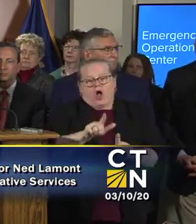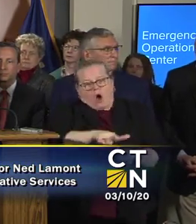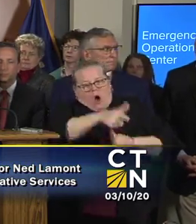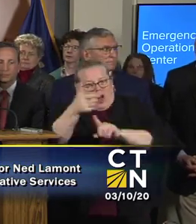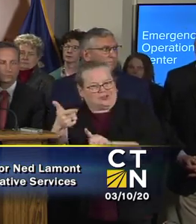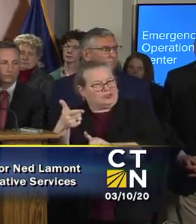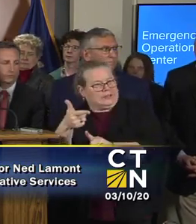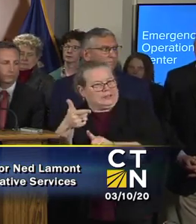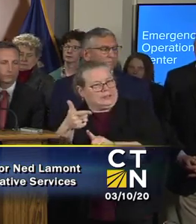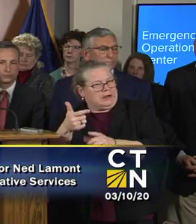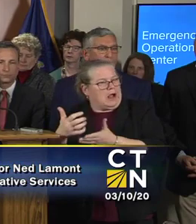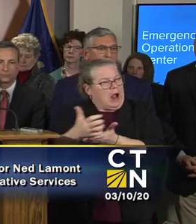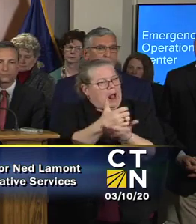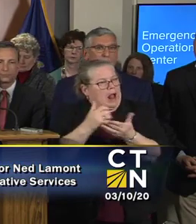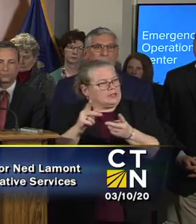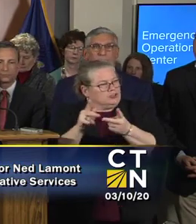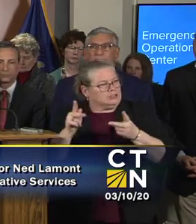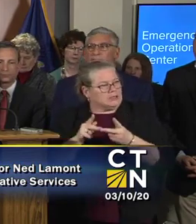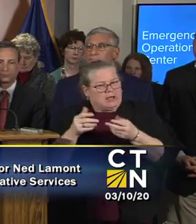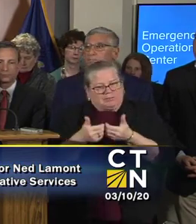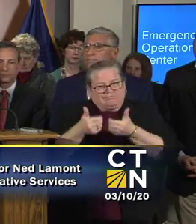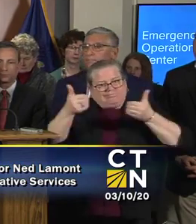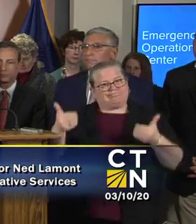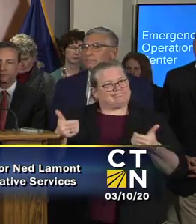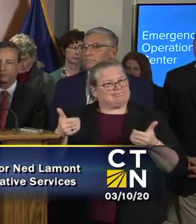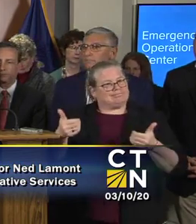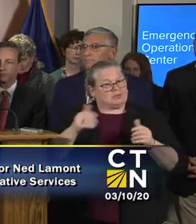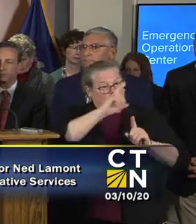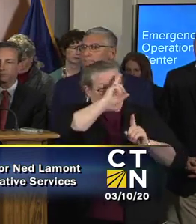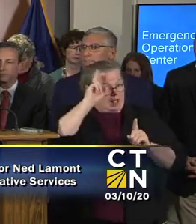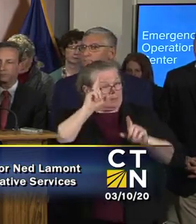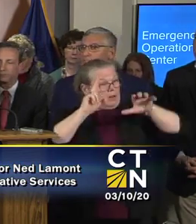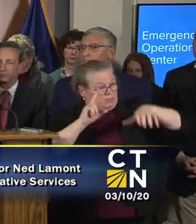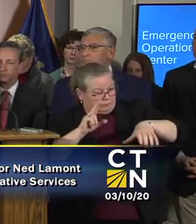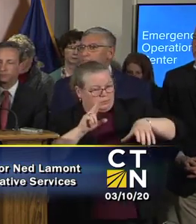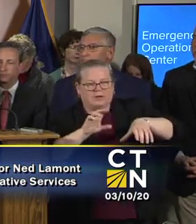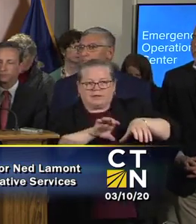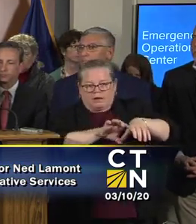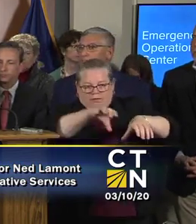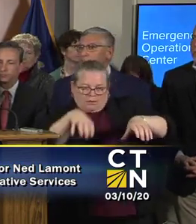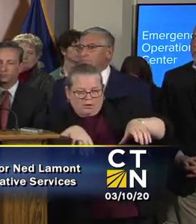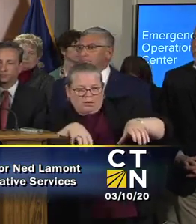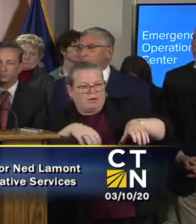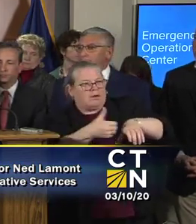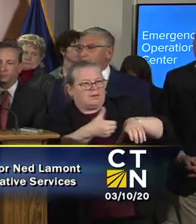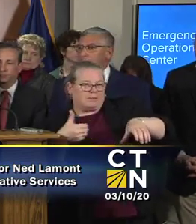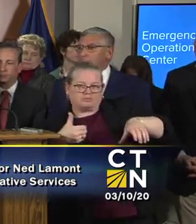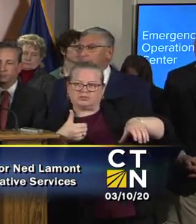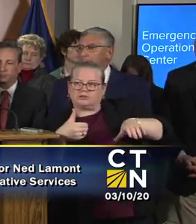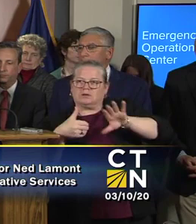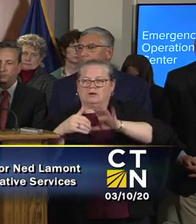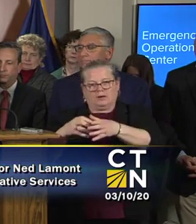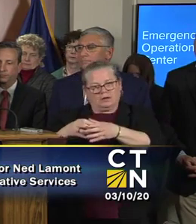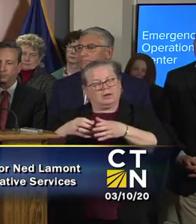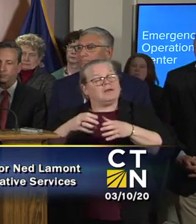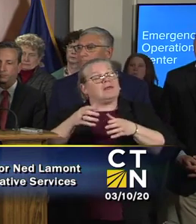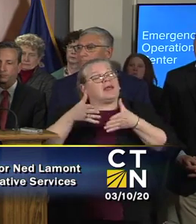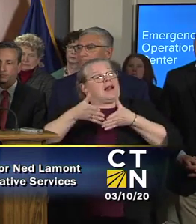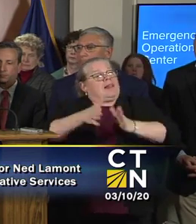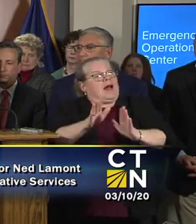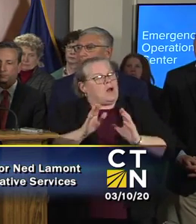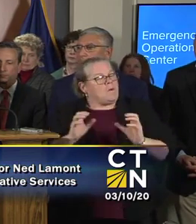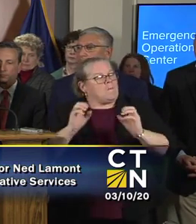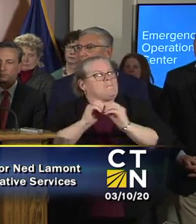collection sites. So these are kind of the drive-by or drive-through sites that enable us to significantly